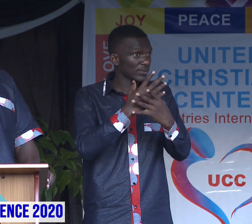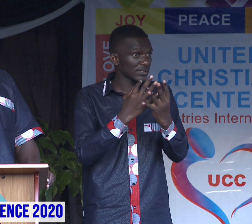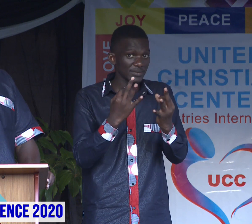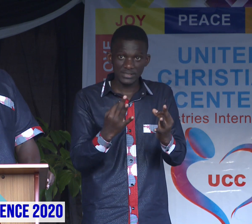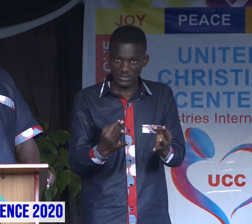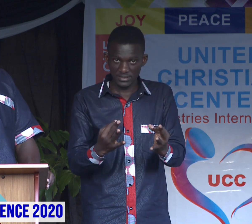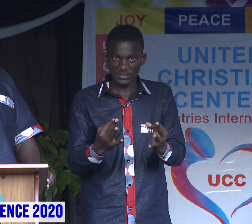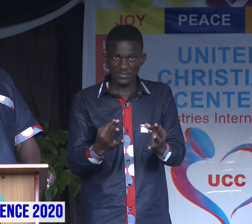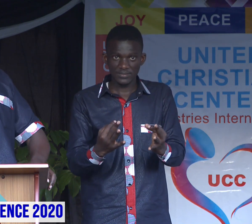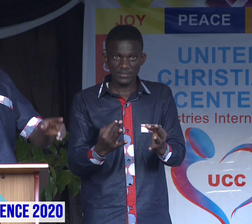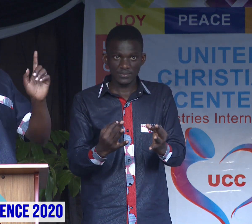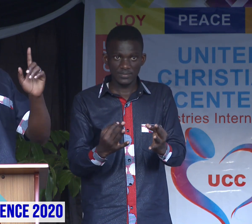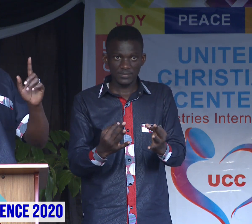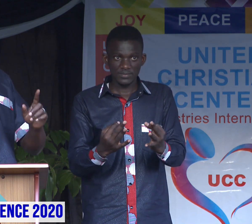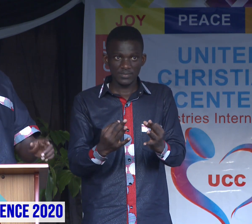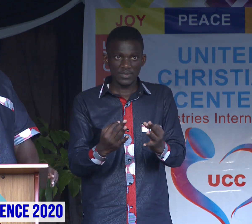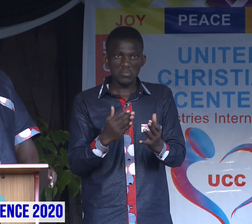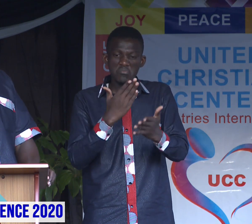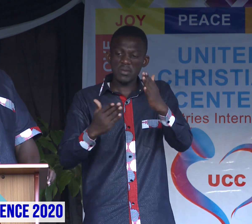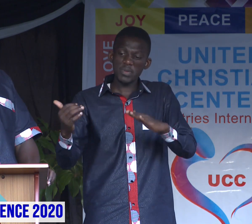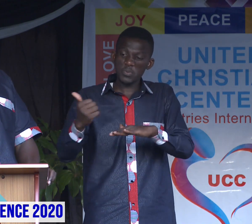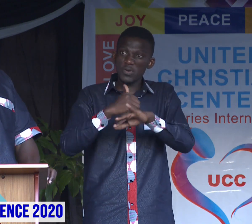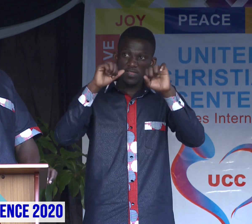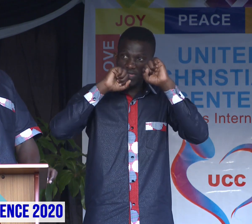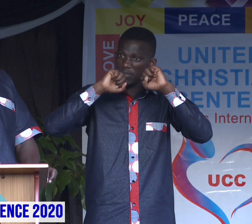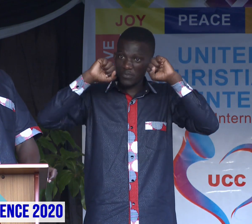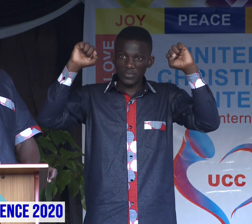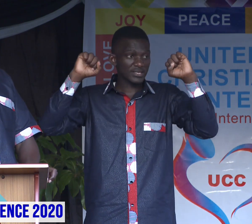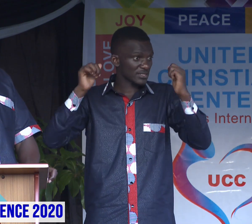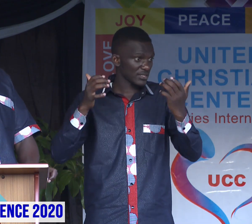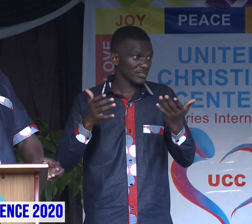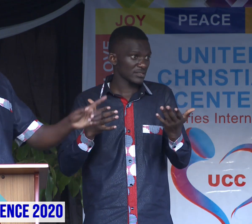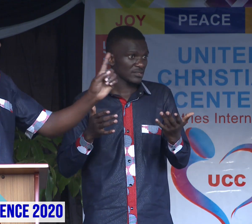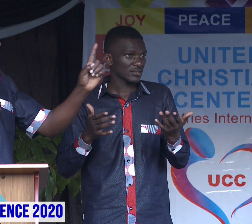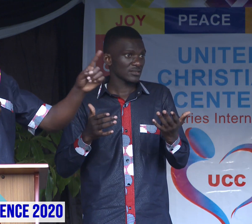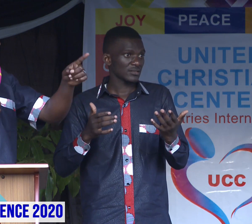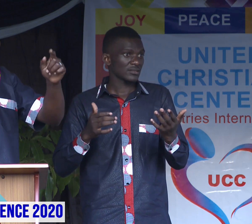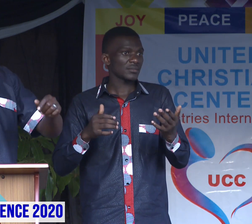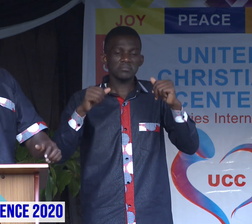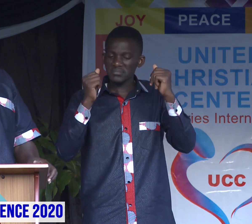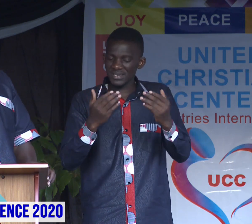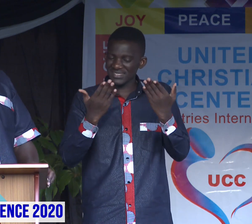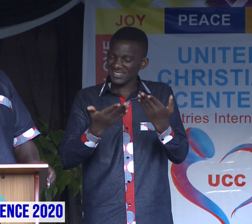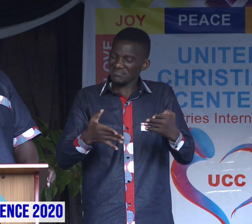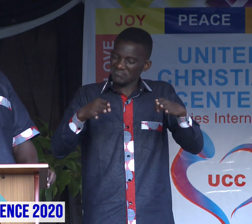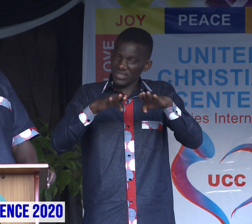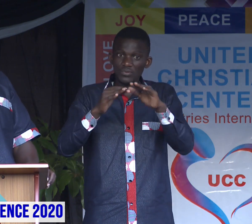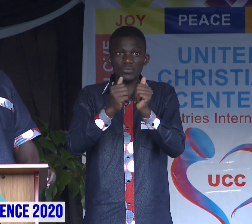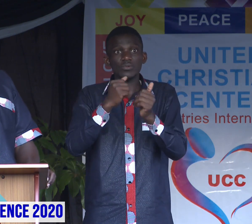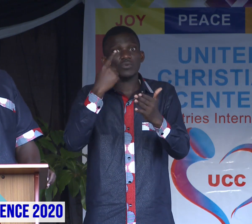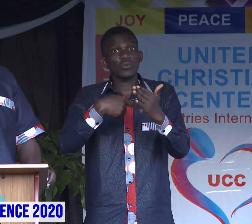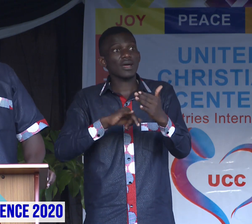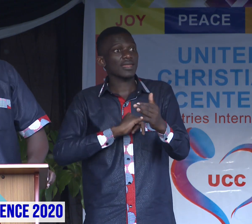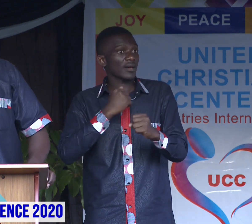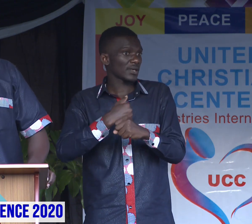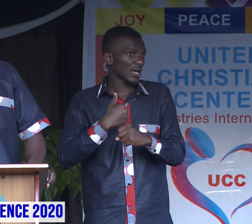I do something, nebo leta president yani, even if you bring whatever president, aja kuagreeinga with what I have done, they will